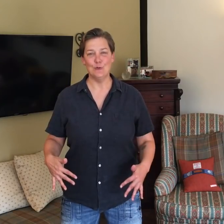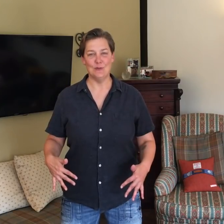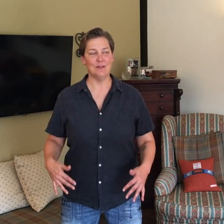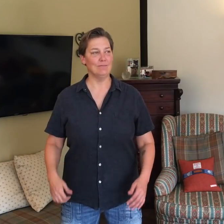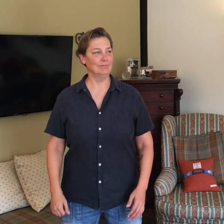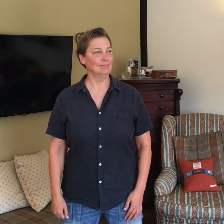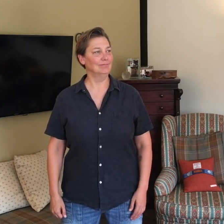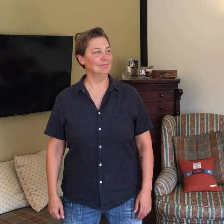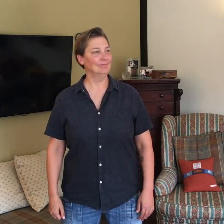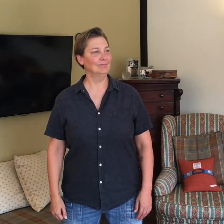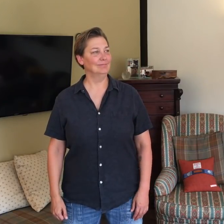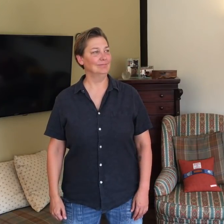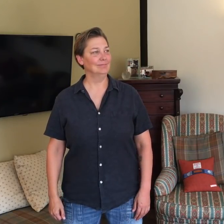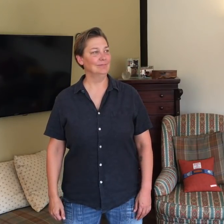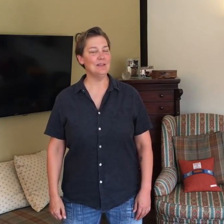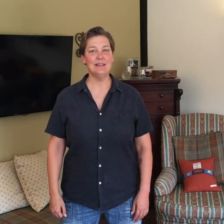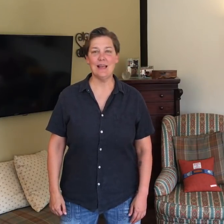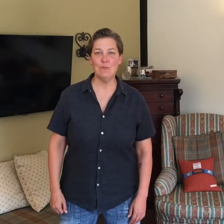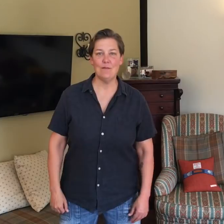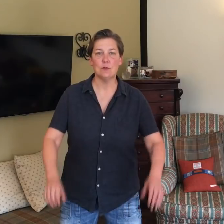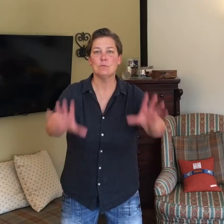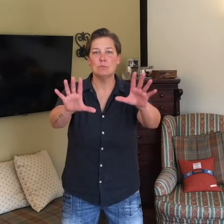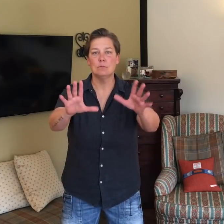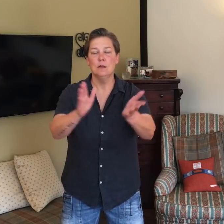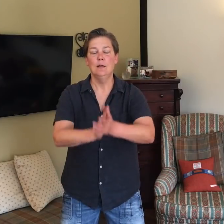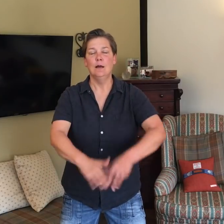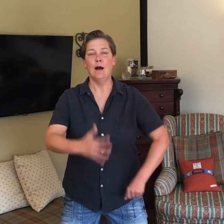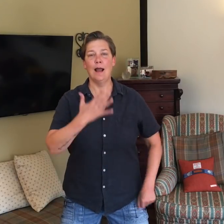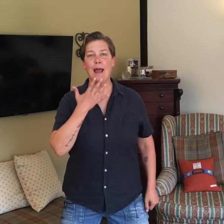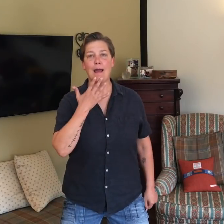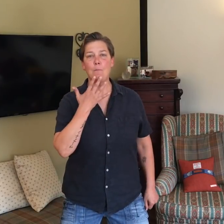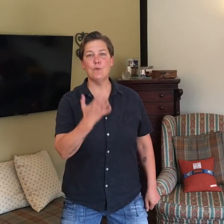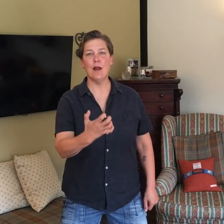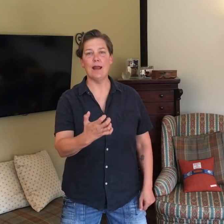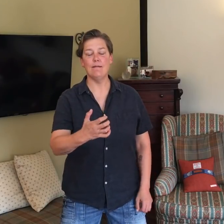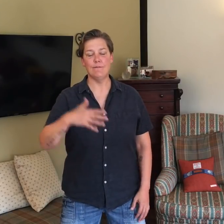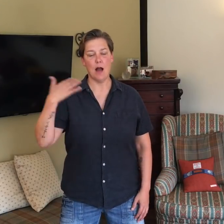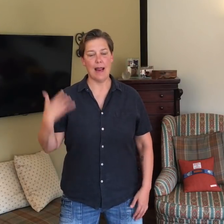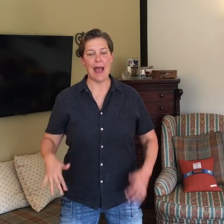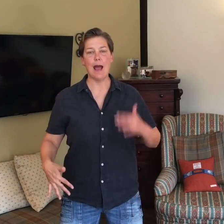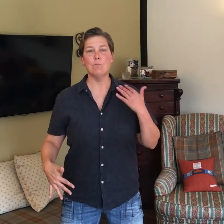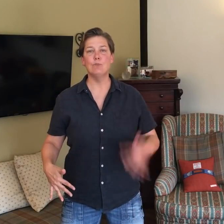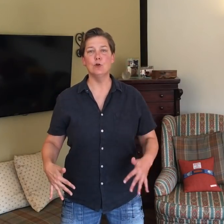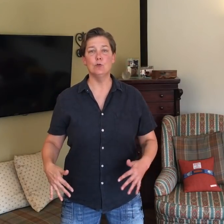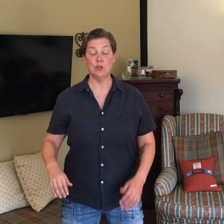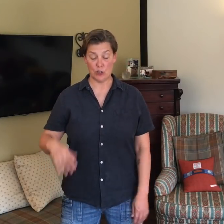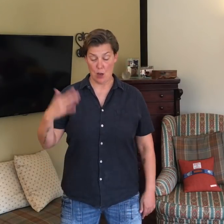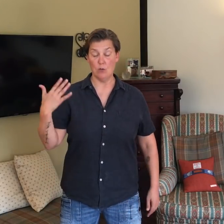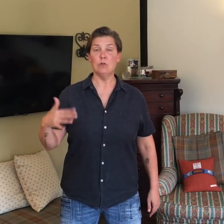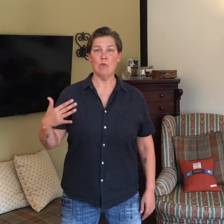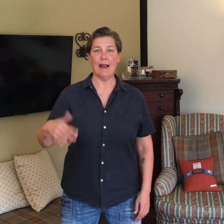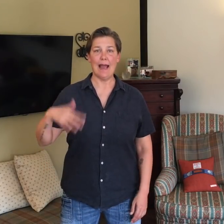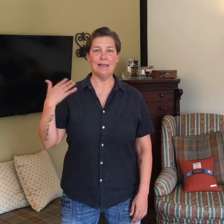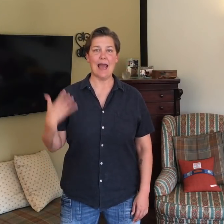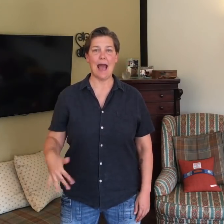bruised. Was I saying brave? I am brave, I am bruised. So, the right hand,